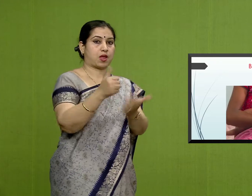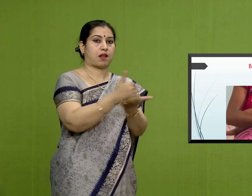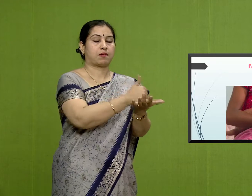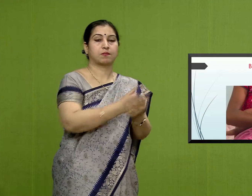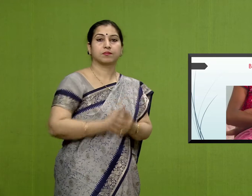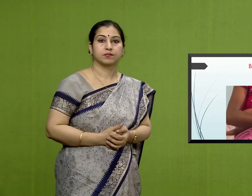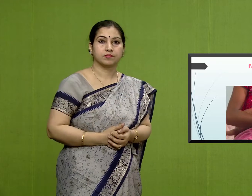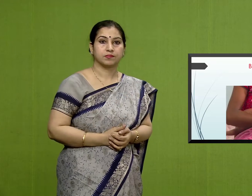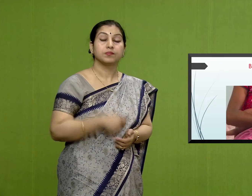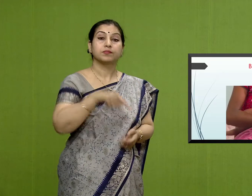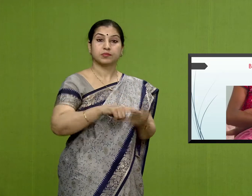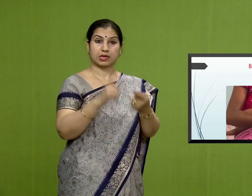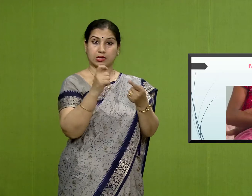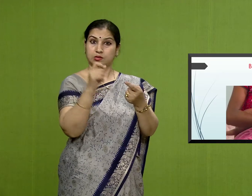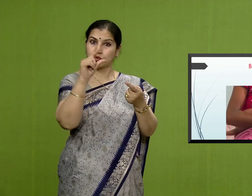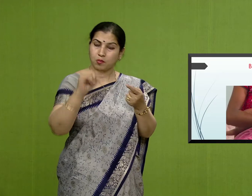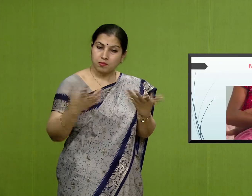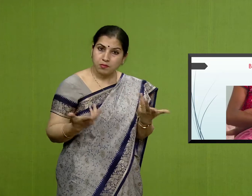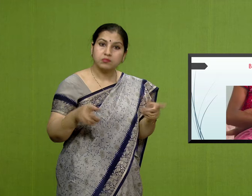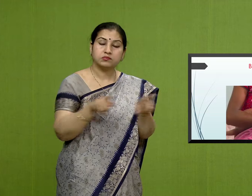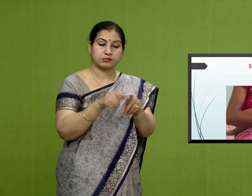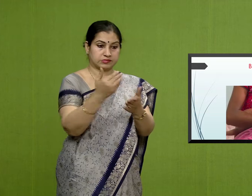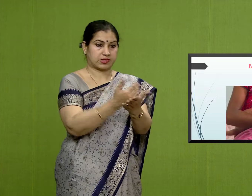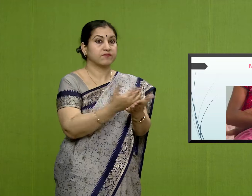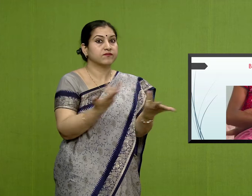It is economic, thus saves money.